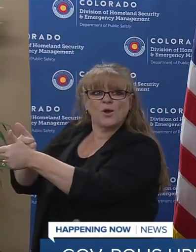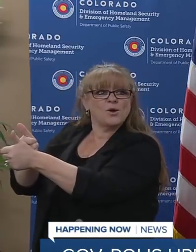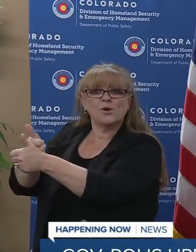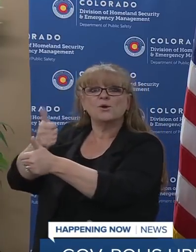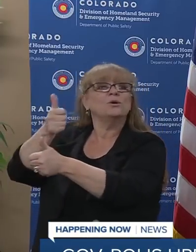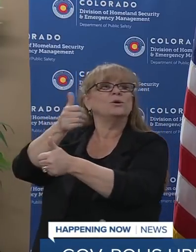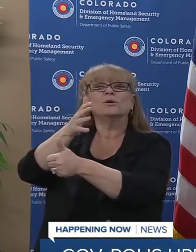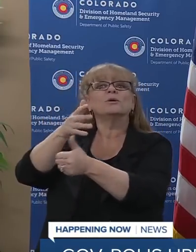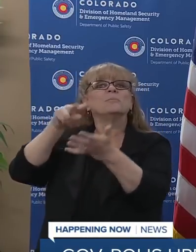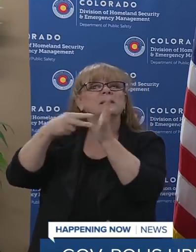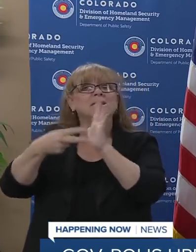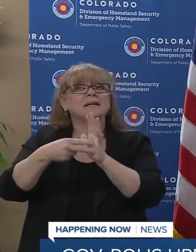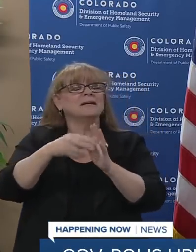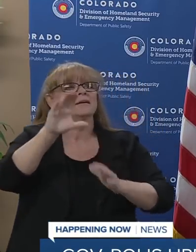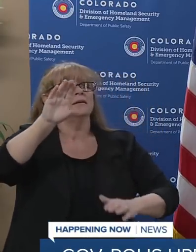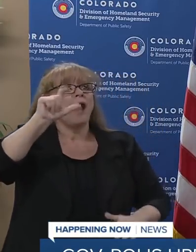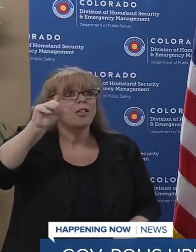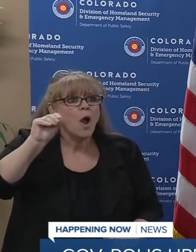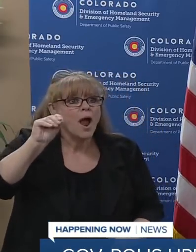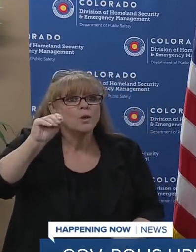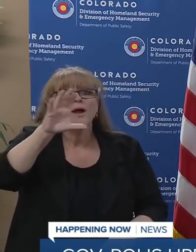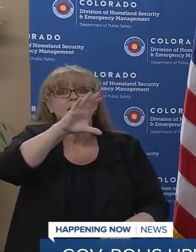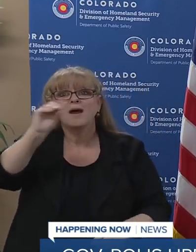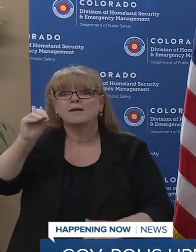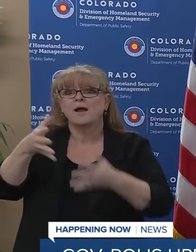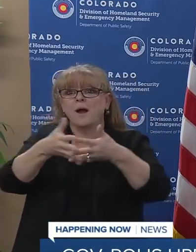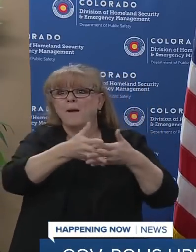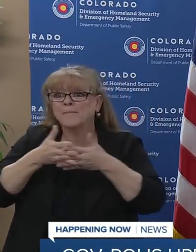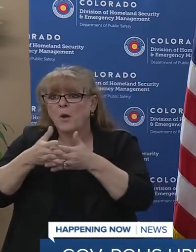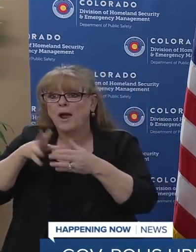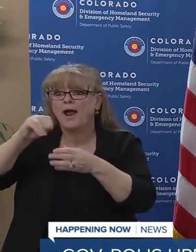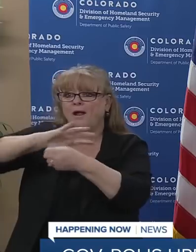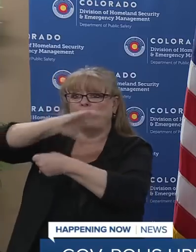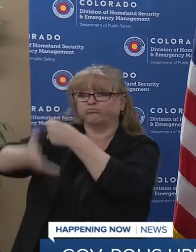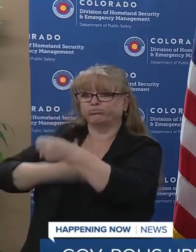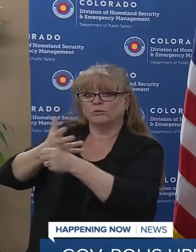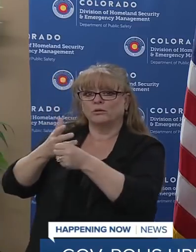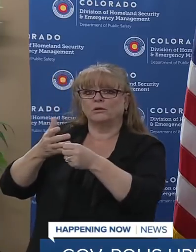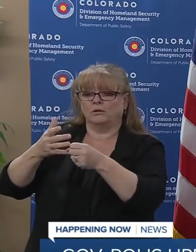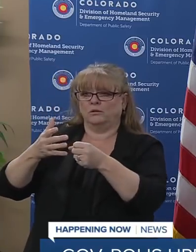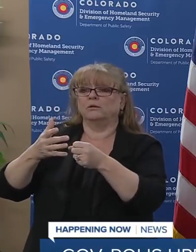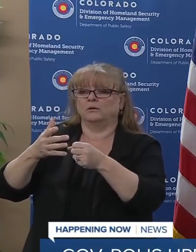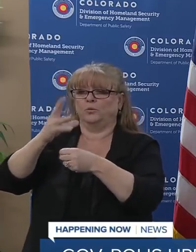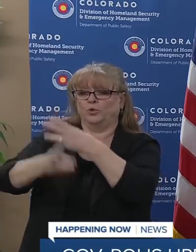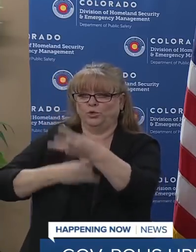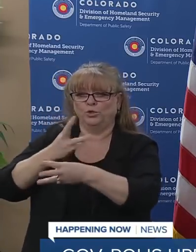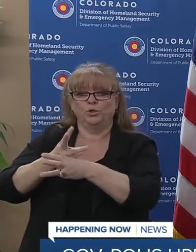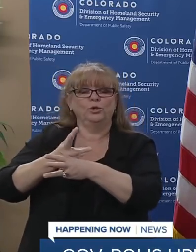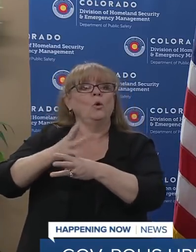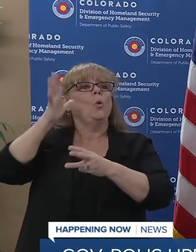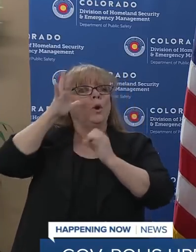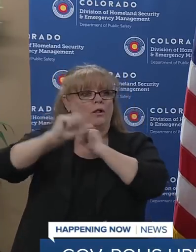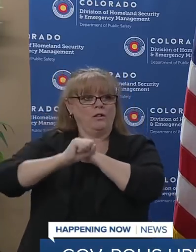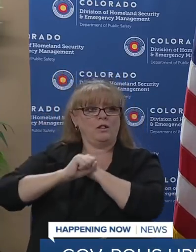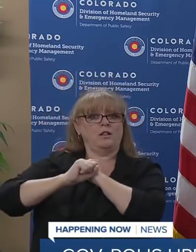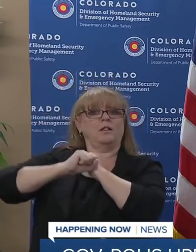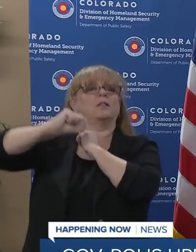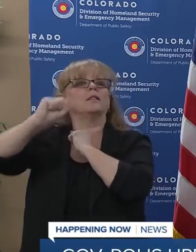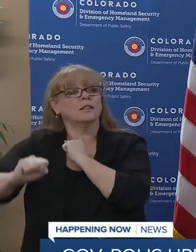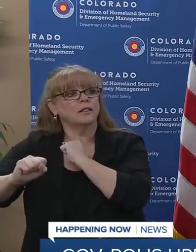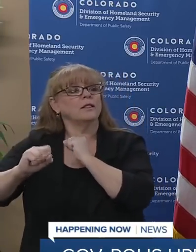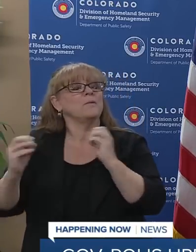home, extend all of this difficulty. They extend the period of economic pain. It means thousands or tens